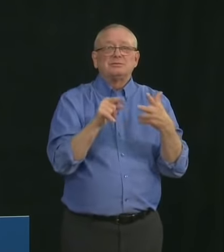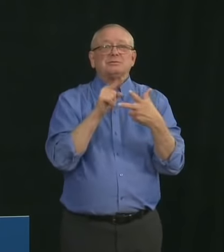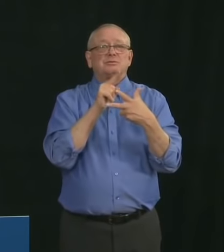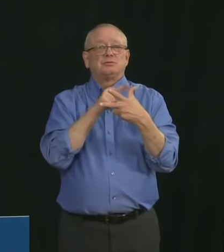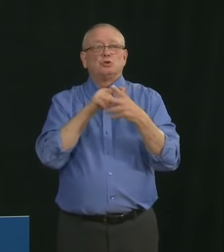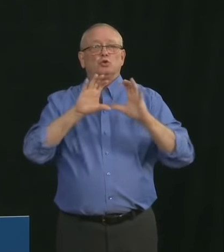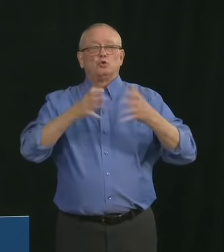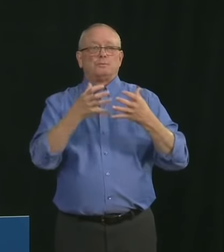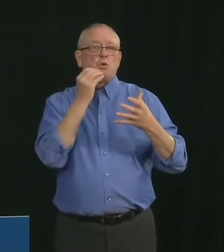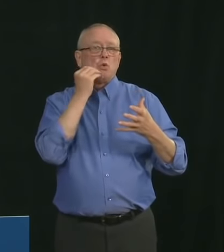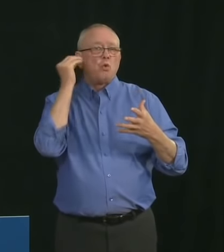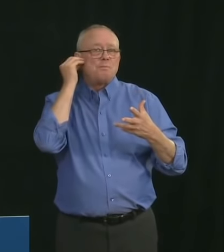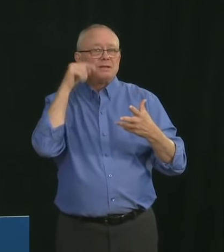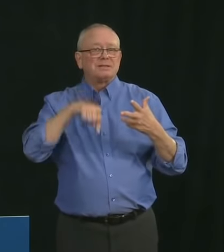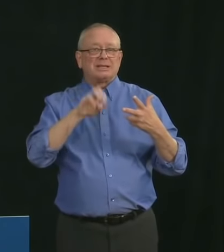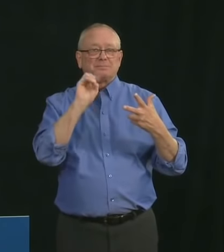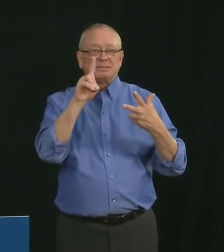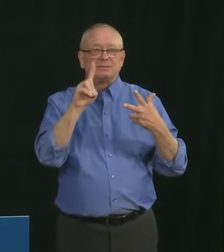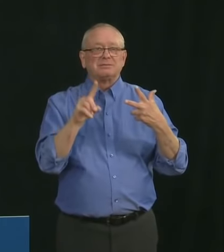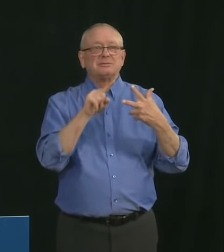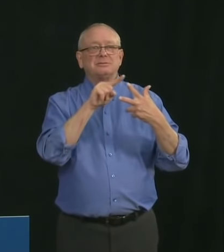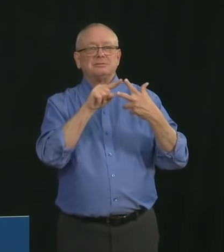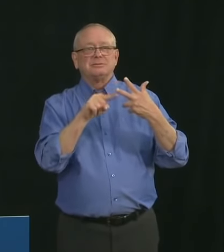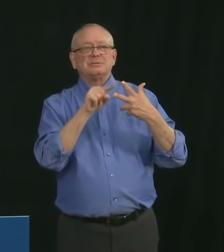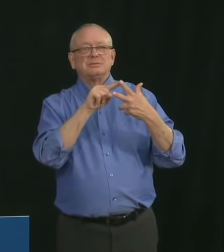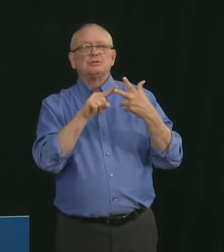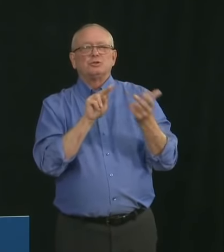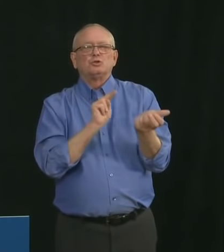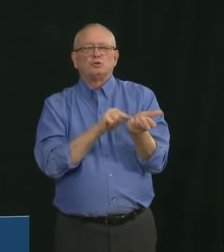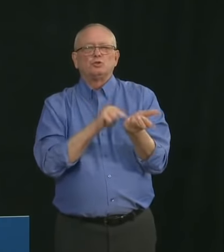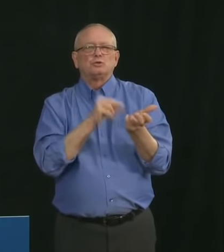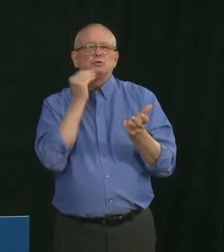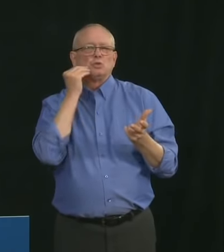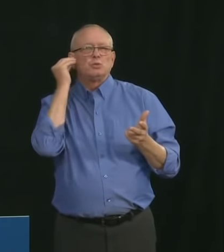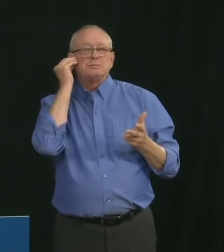breakdown of how many cases are in staff or residents, but we can get that for you